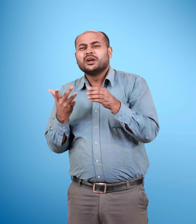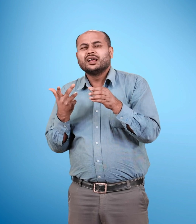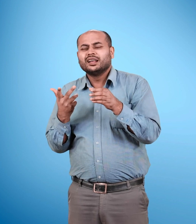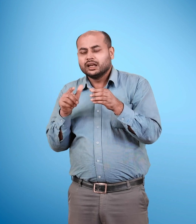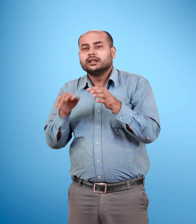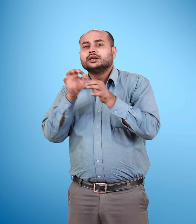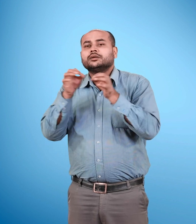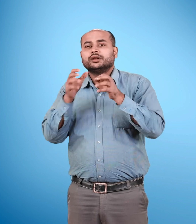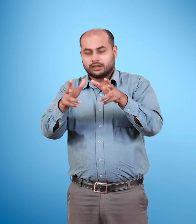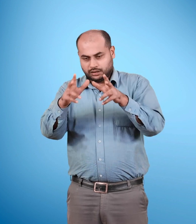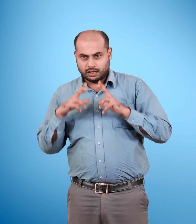Why?